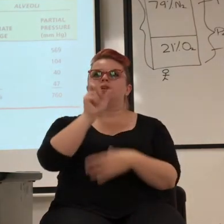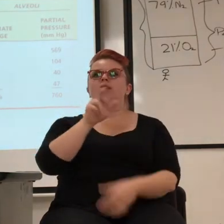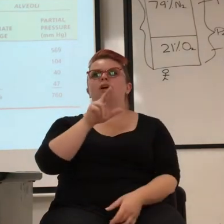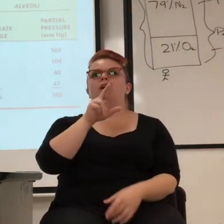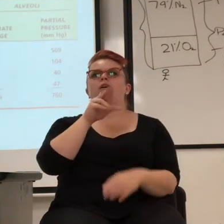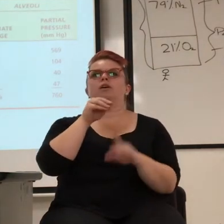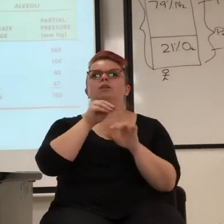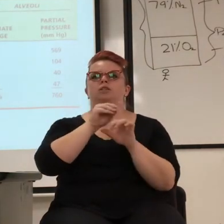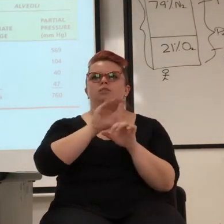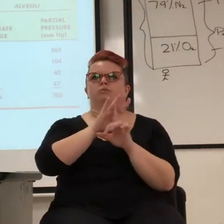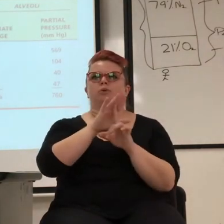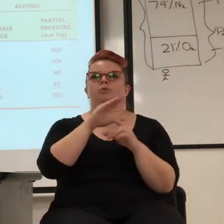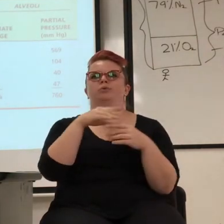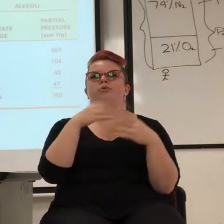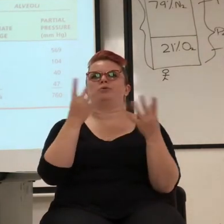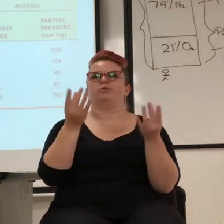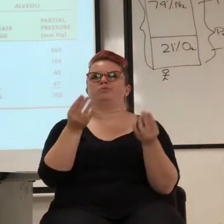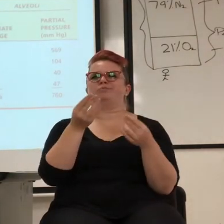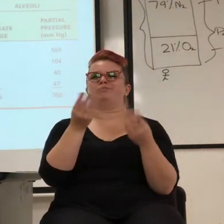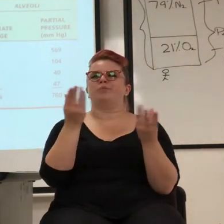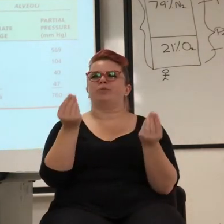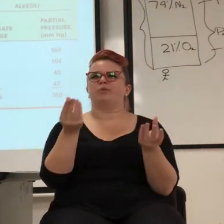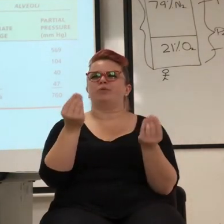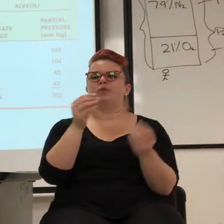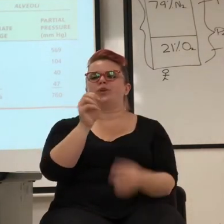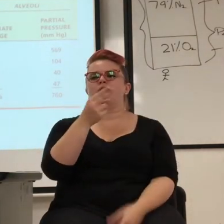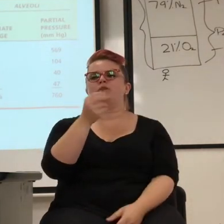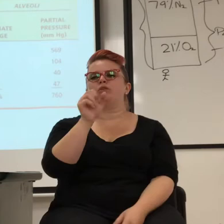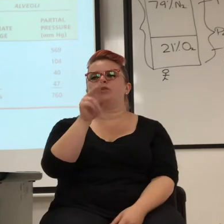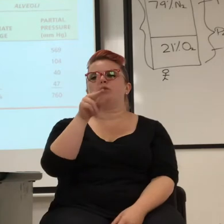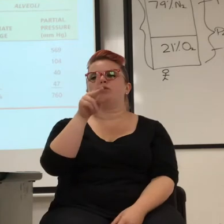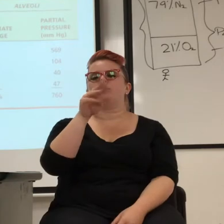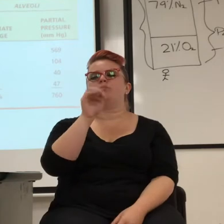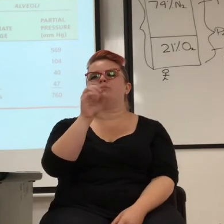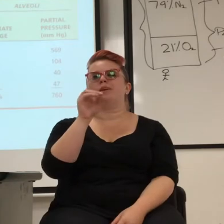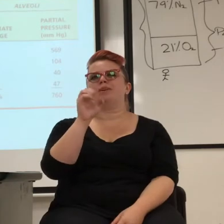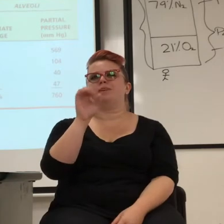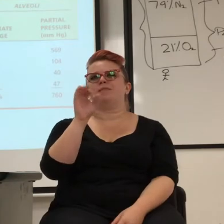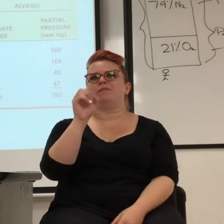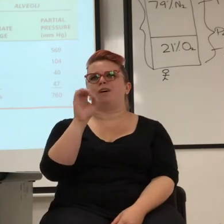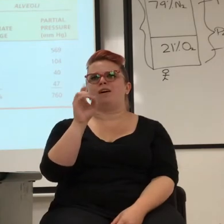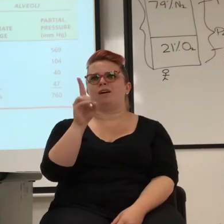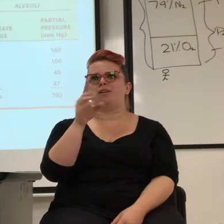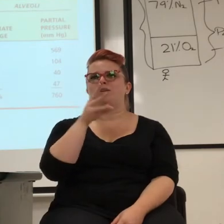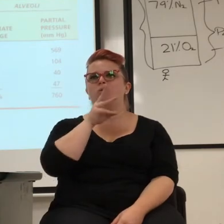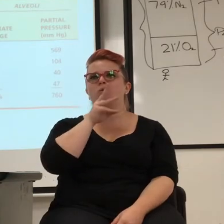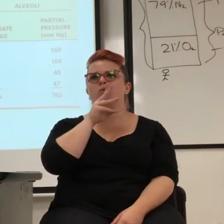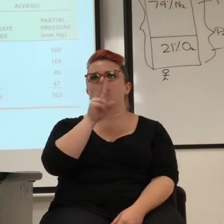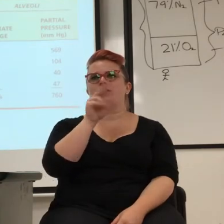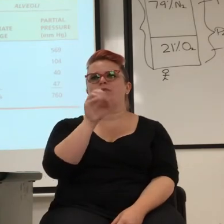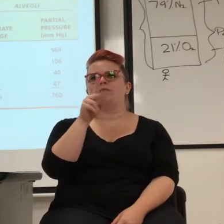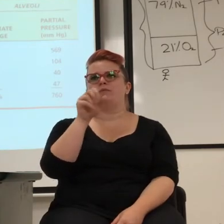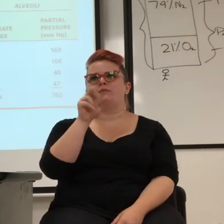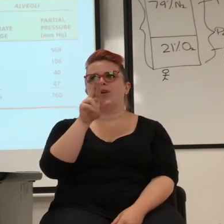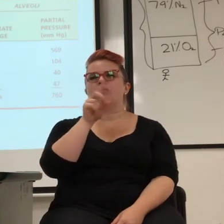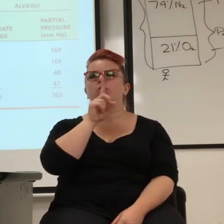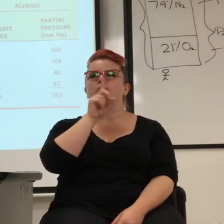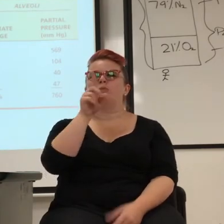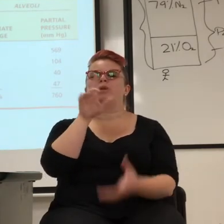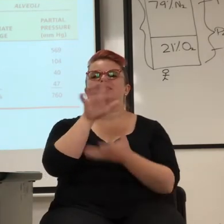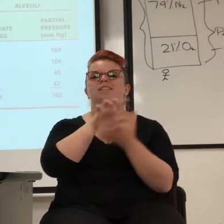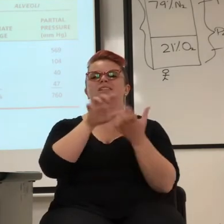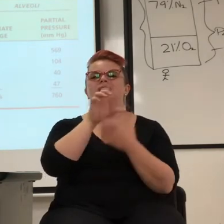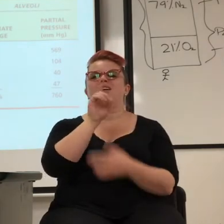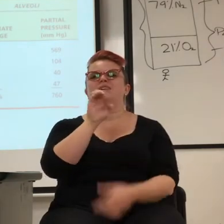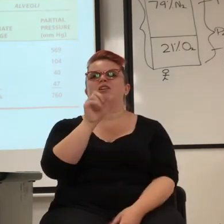to humidified water vapor that's in your respiratory tract. So that kind of dilutes things.